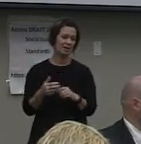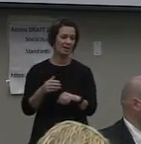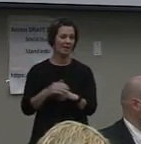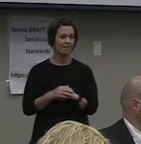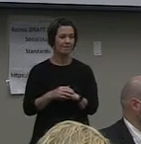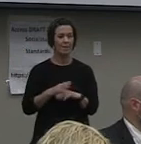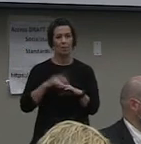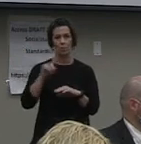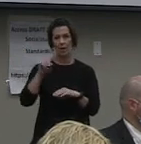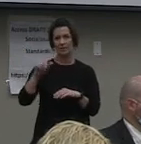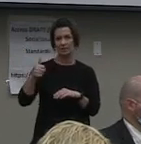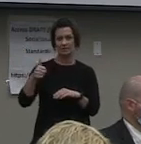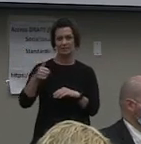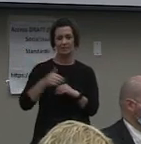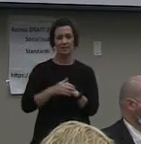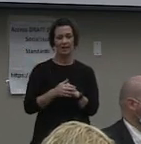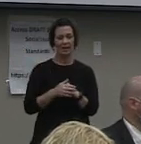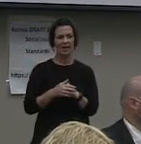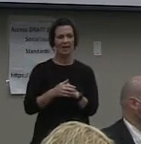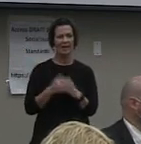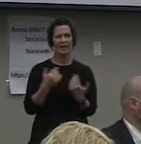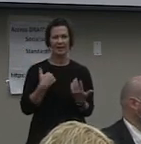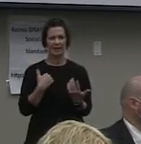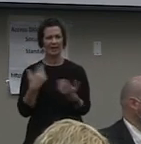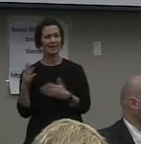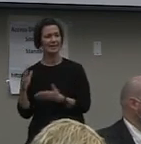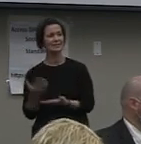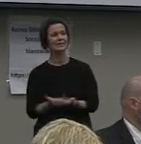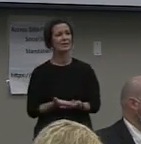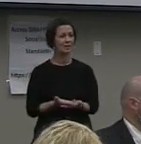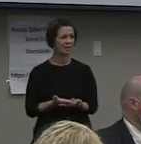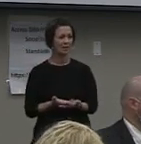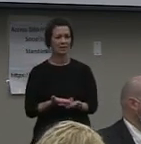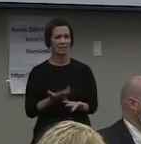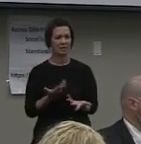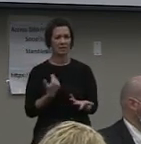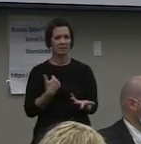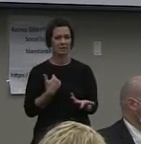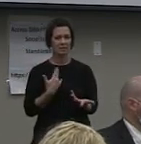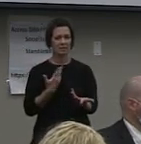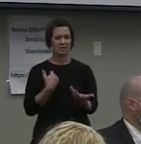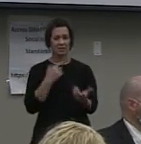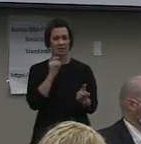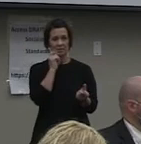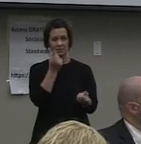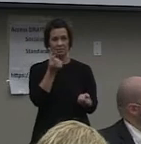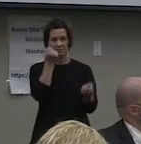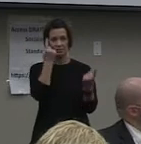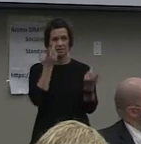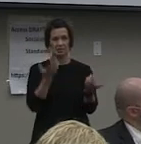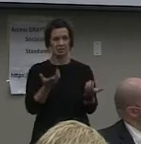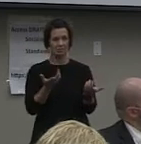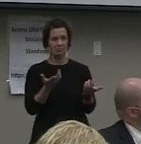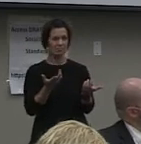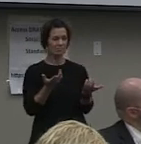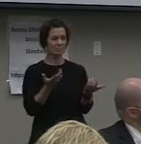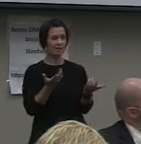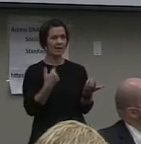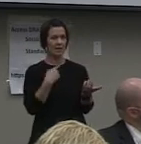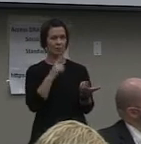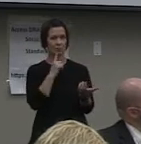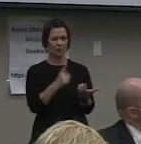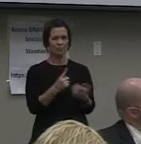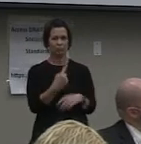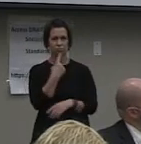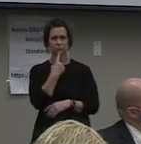and to try and struggle through this and not put a face to it, I'm sorely disappointed in the